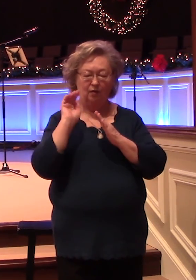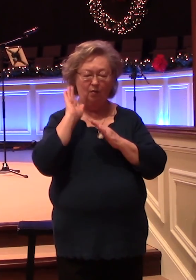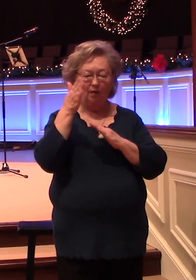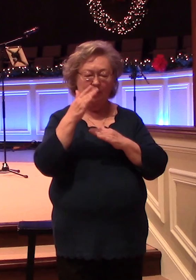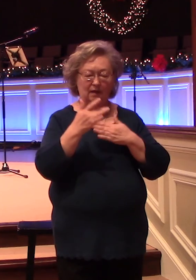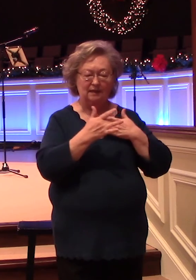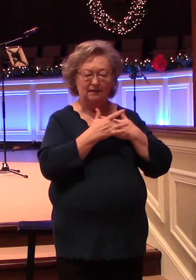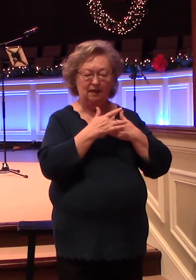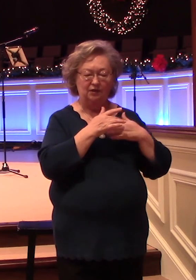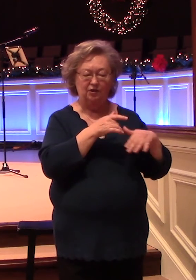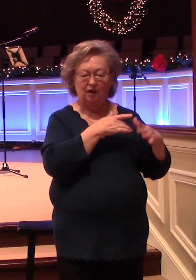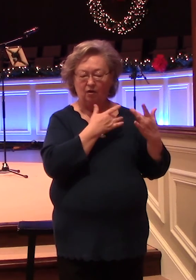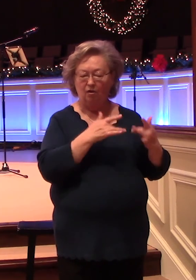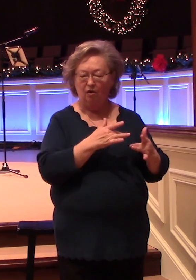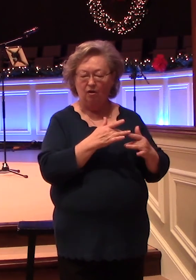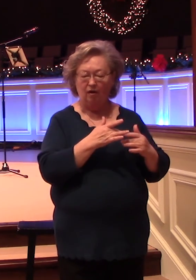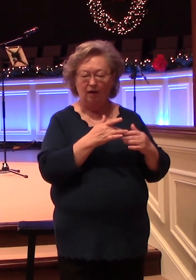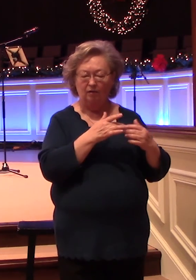in this place.